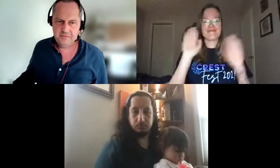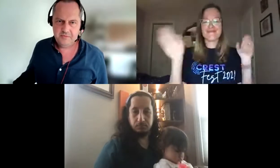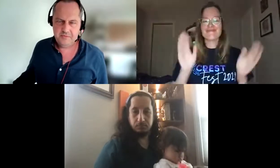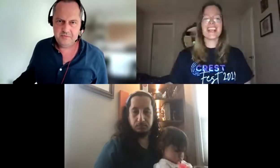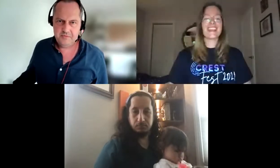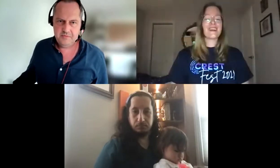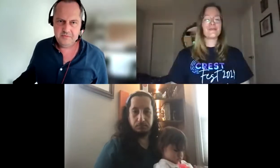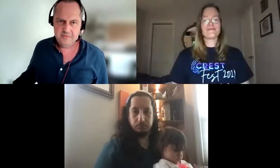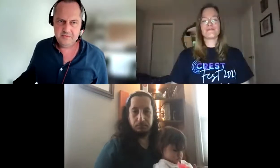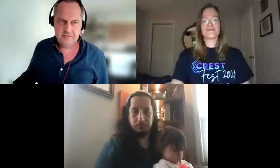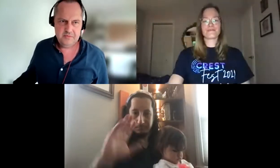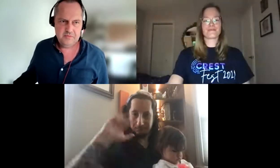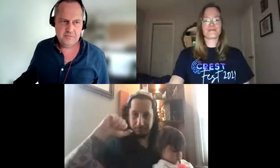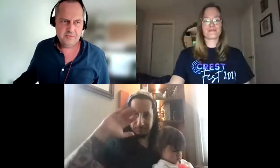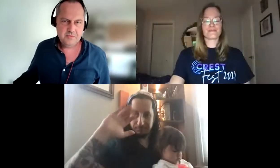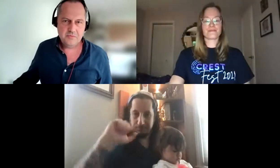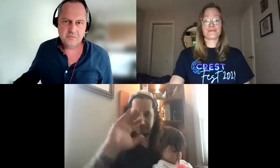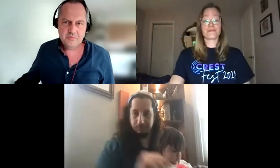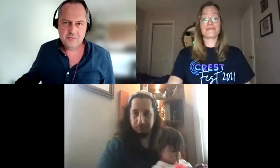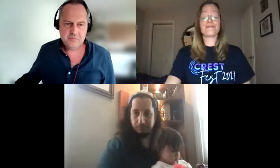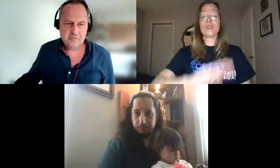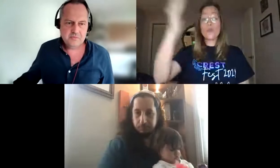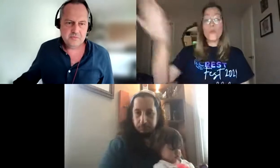I'm here outside of DC.